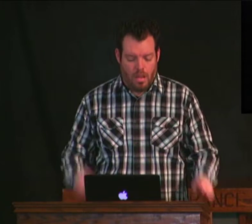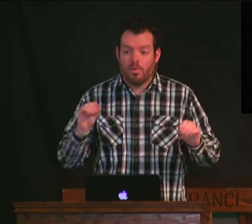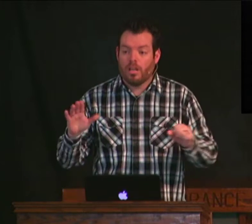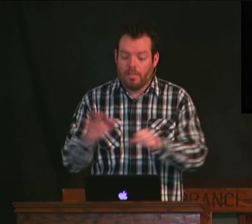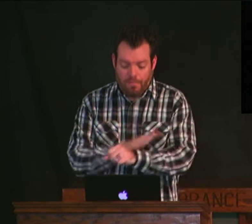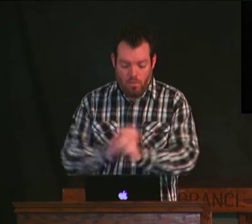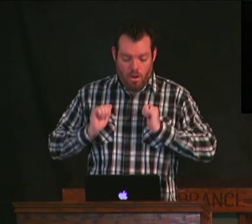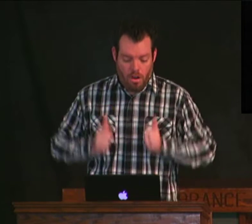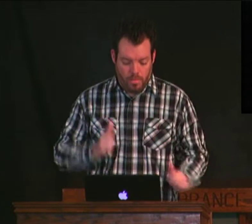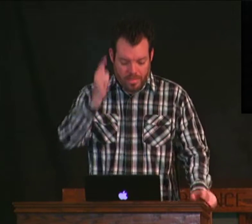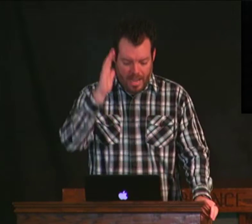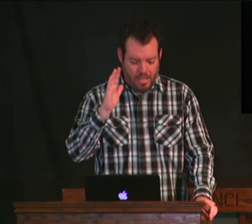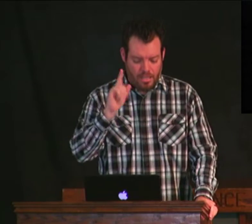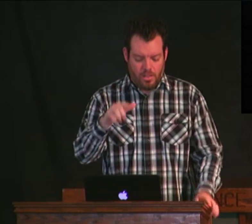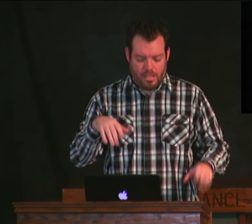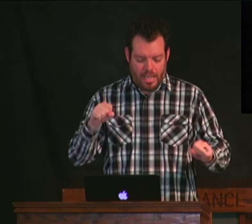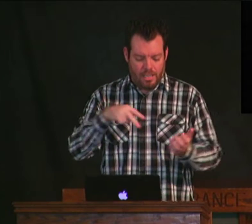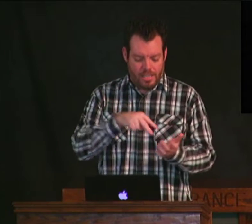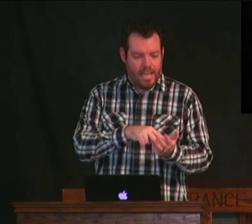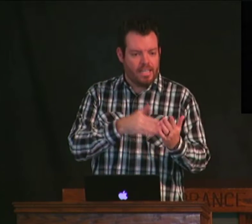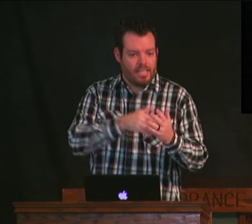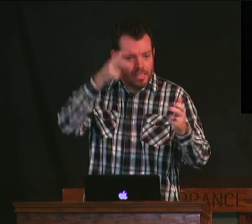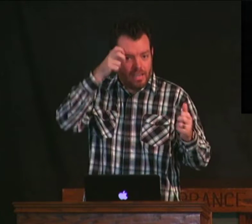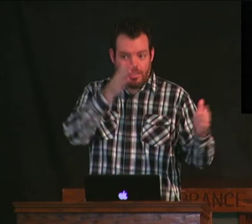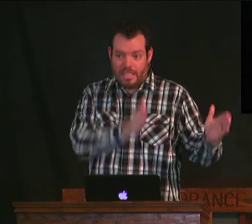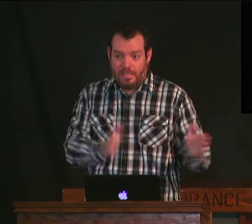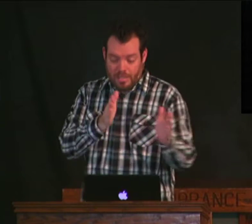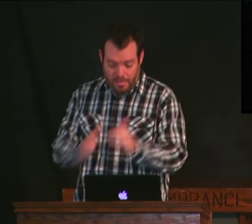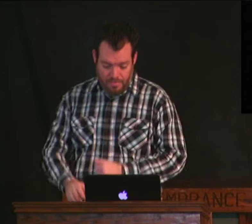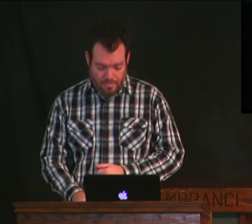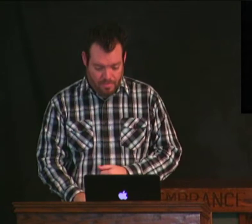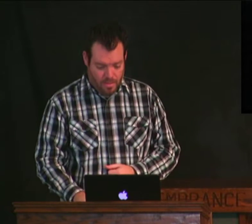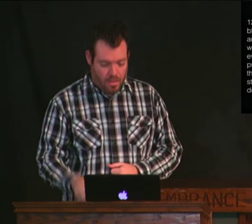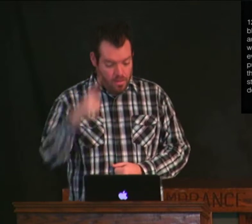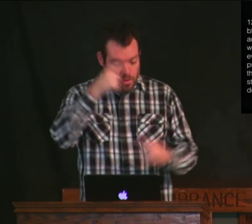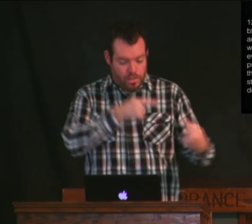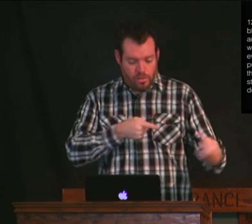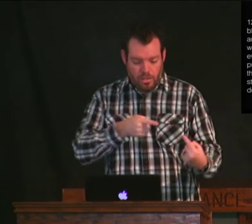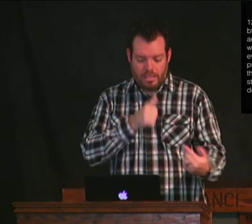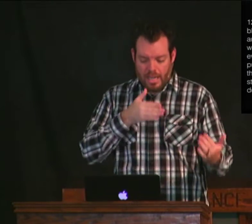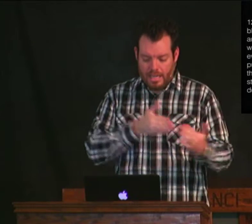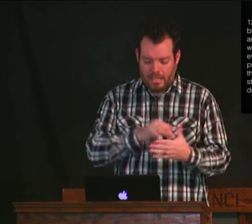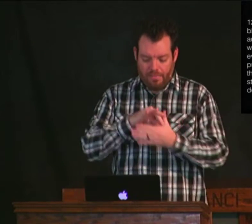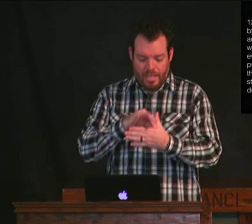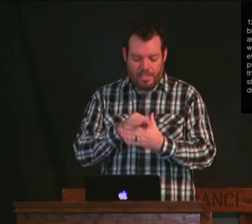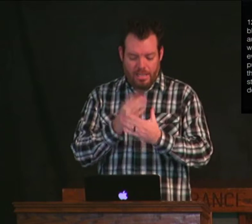Put on the full armor of God so you can take your stand against the devil's schemes. For a struggle is not against flesh and